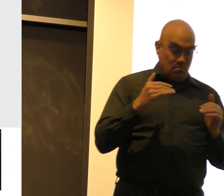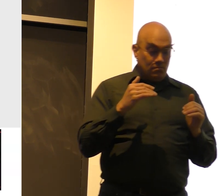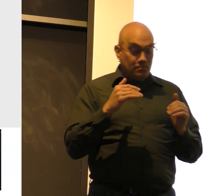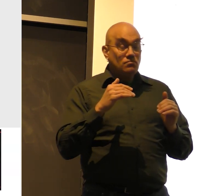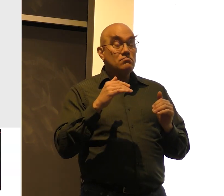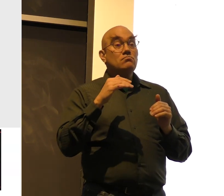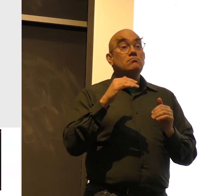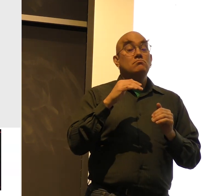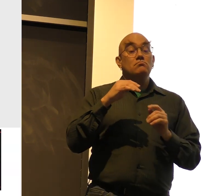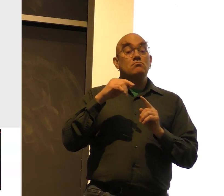Now, with that in mind, let's move on.